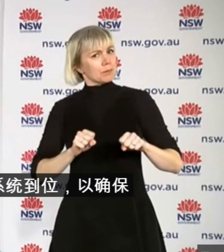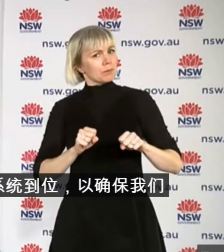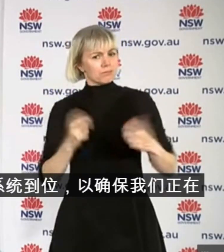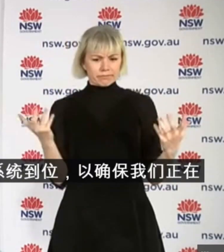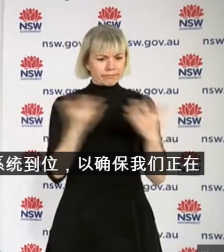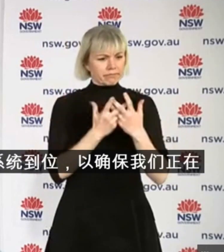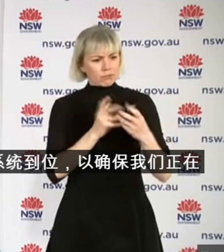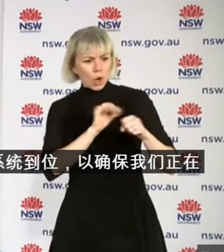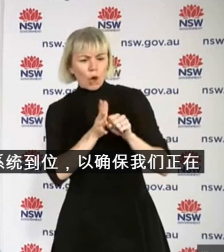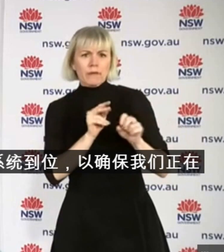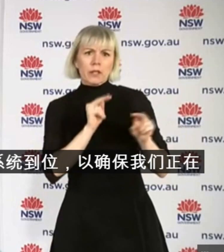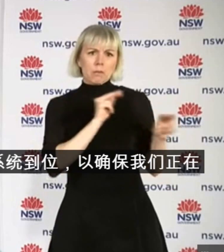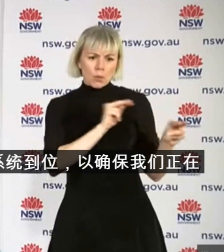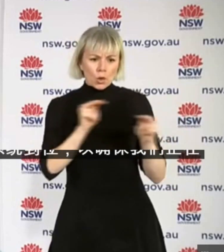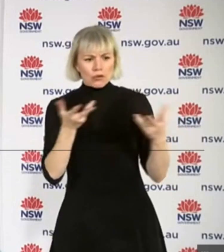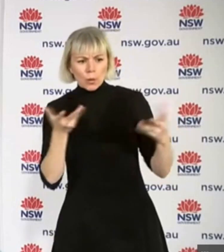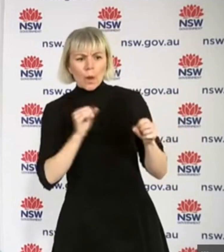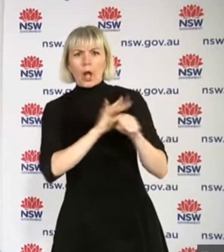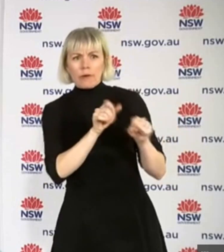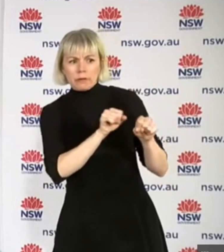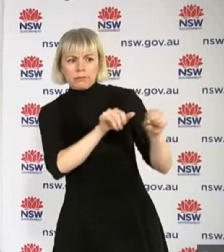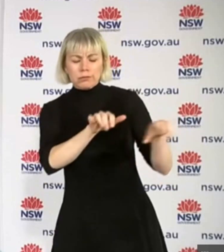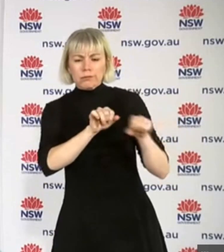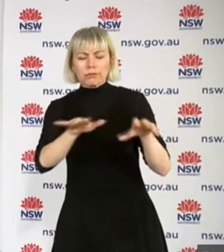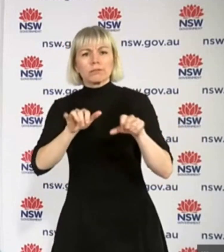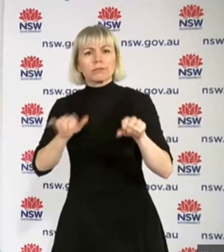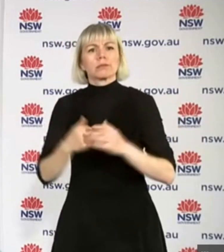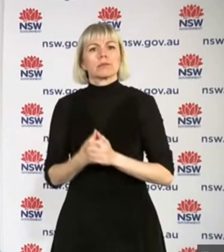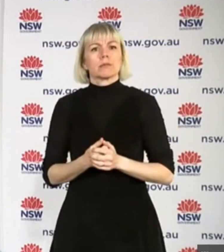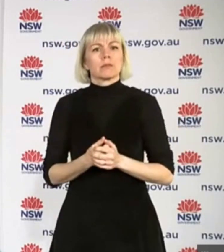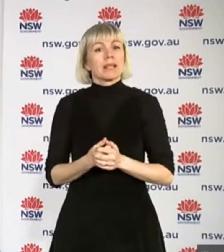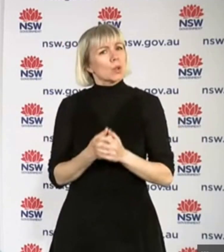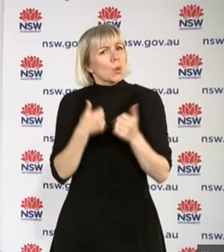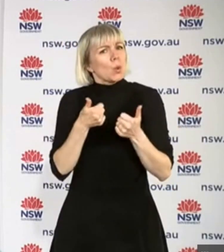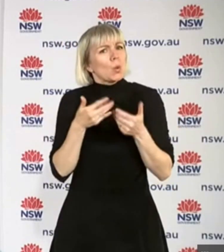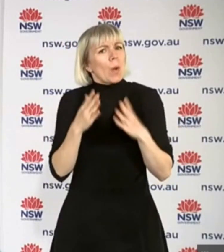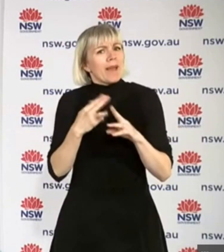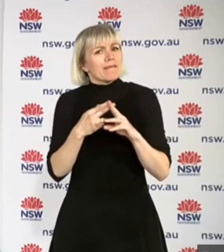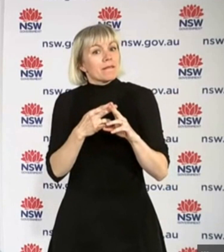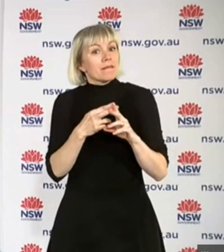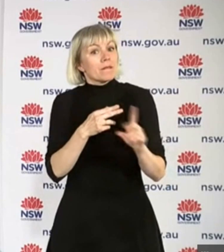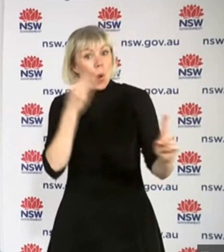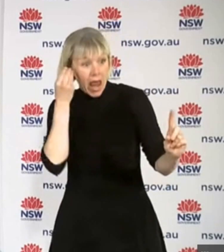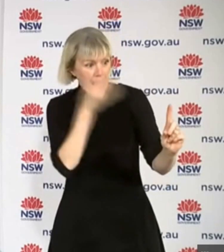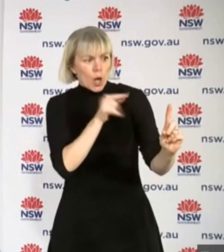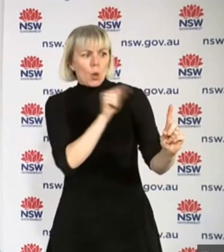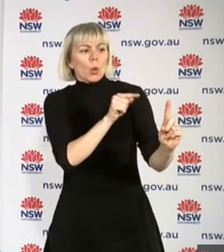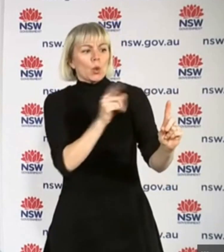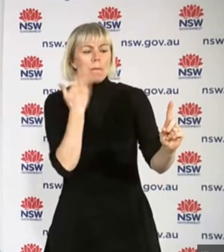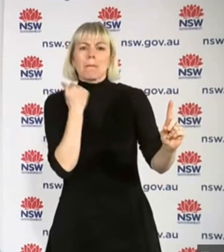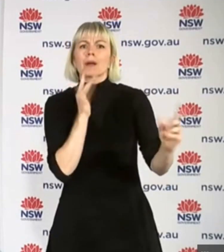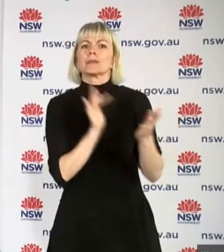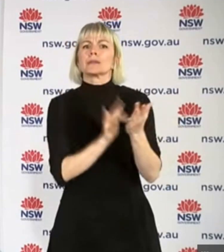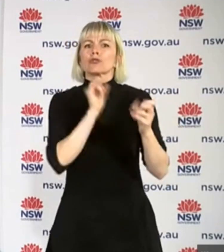around to make sure we're monitoring the positive cases, to make sure we're advising people of what they need to do, and also making sure that we keep people